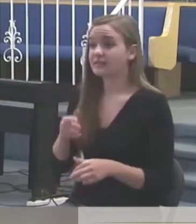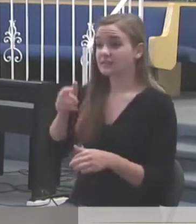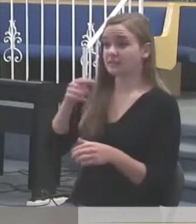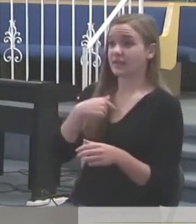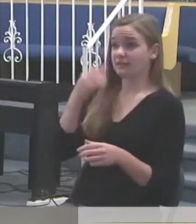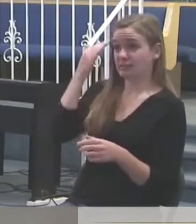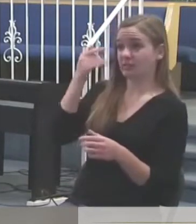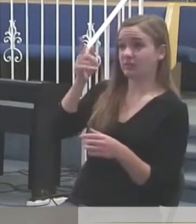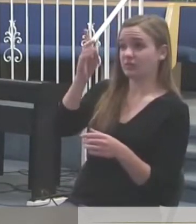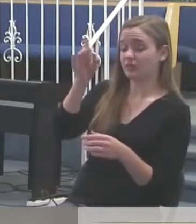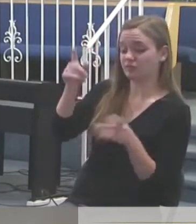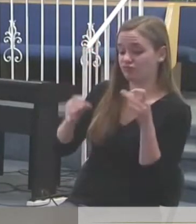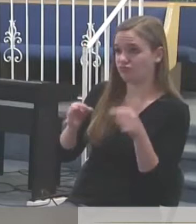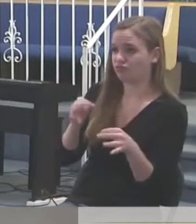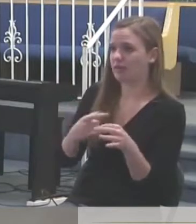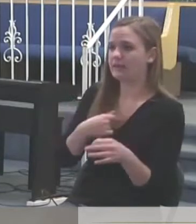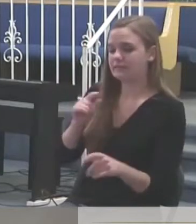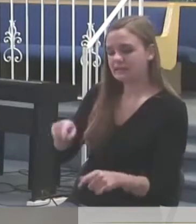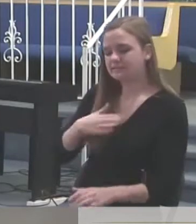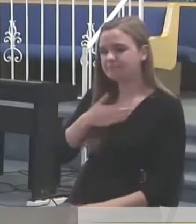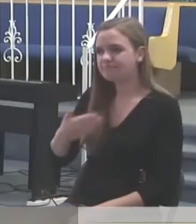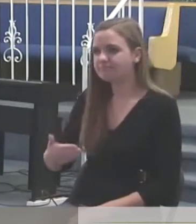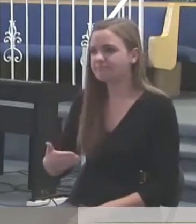need to repent.